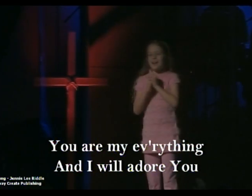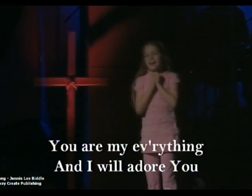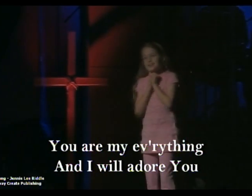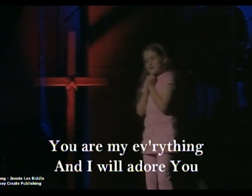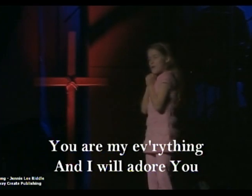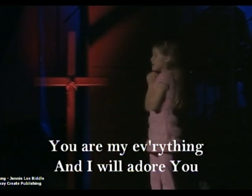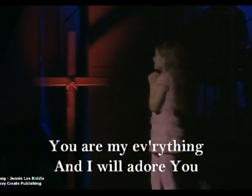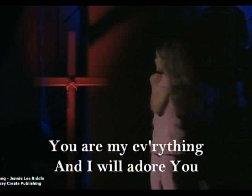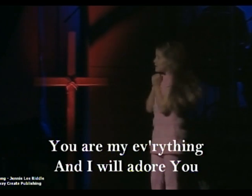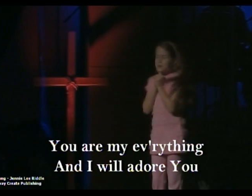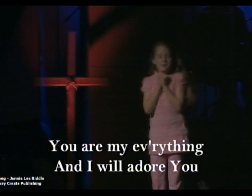adore you.